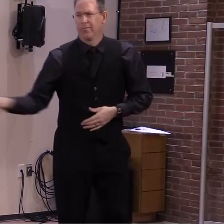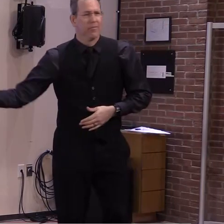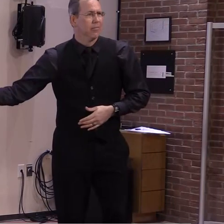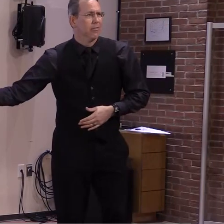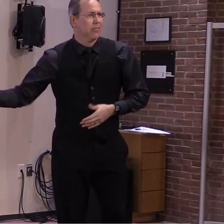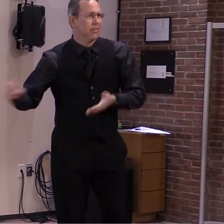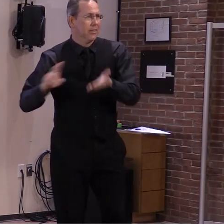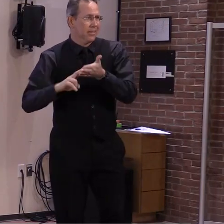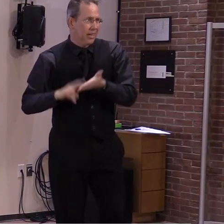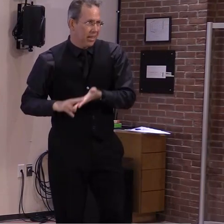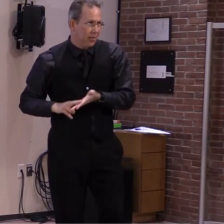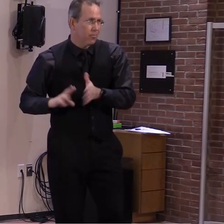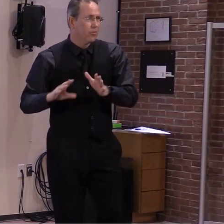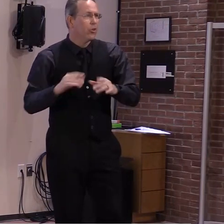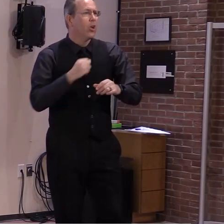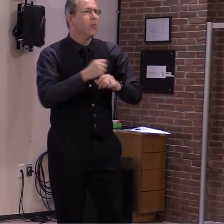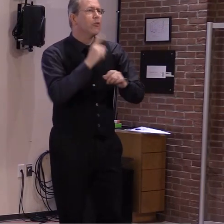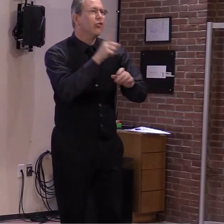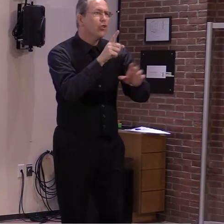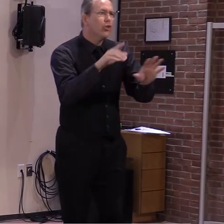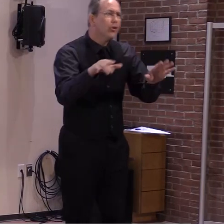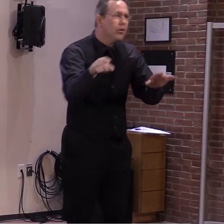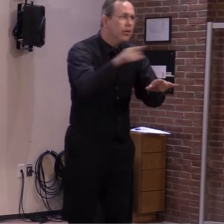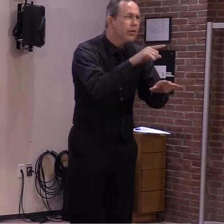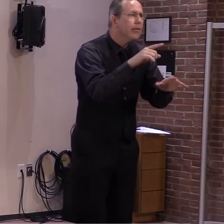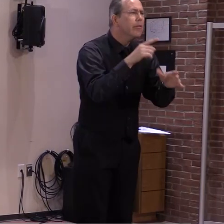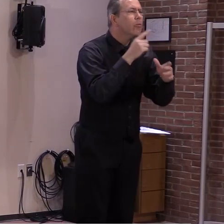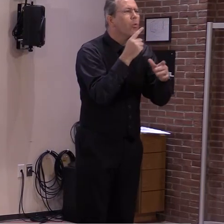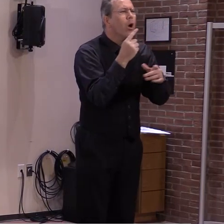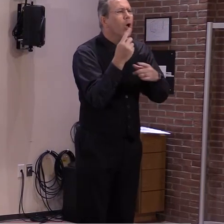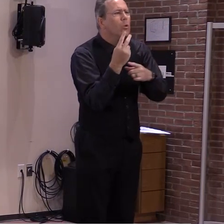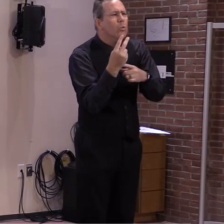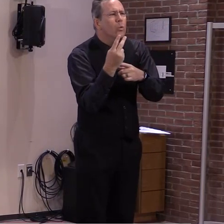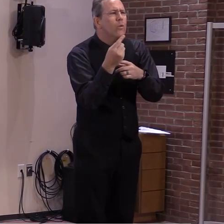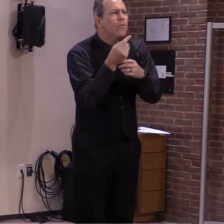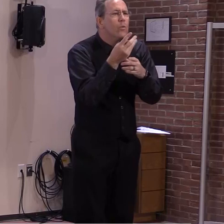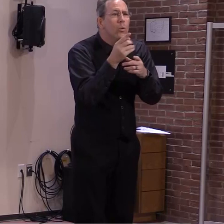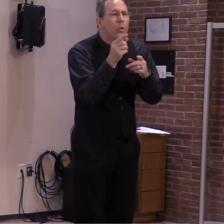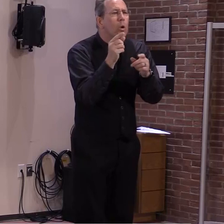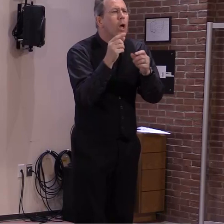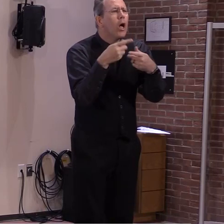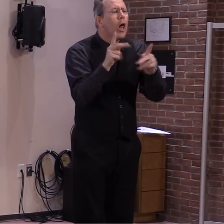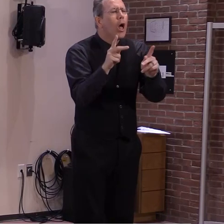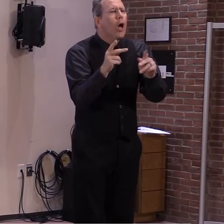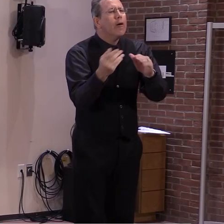that if we had one or a few walk-ins that we could accommodate that.